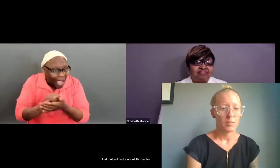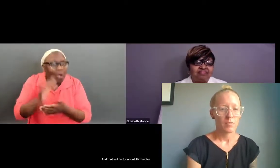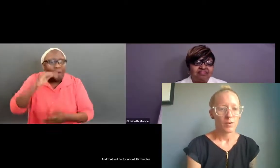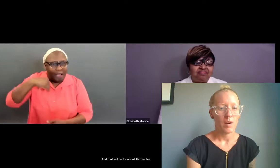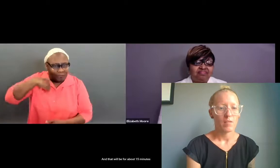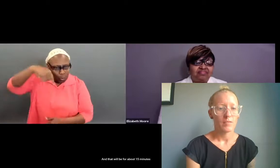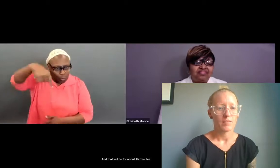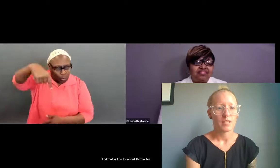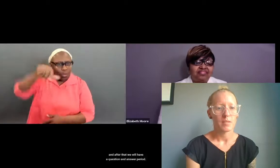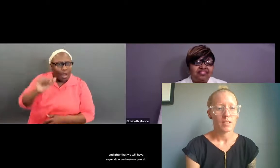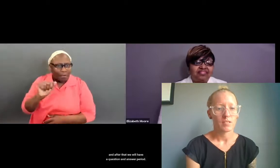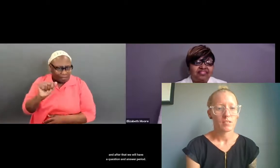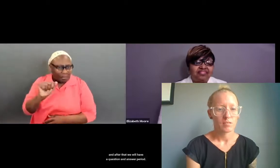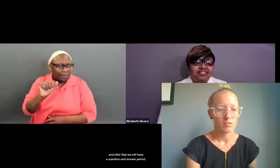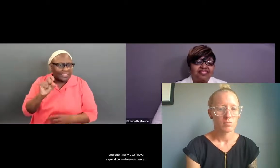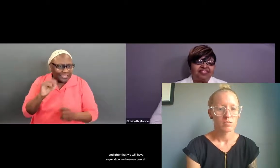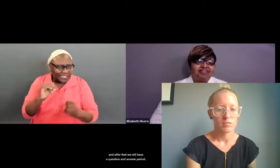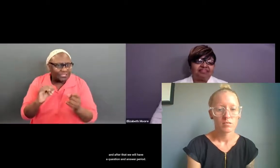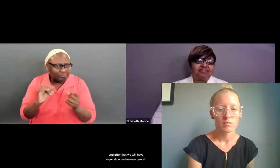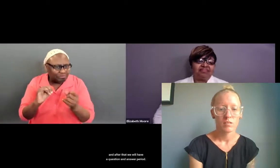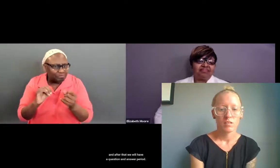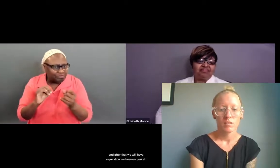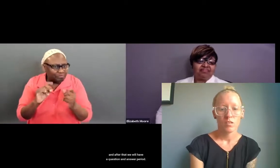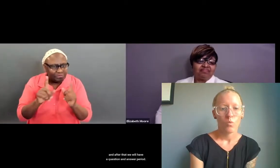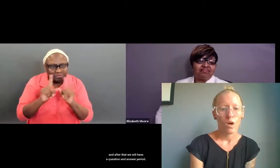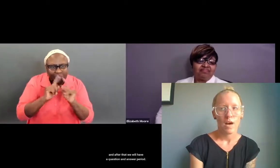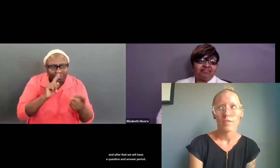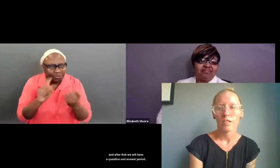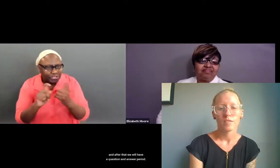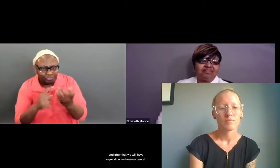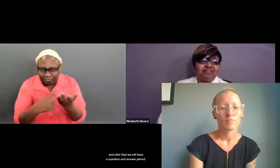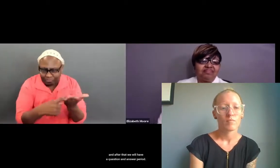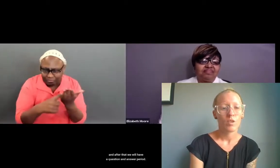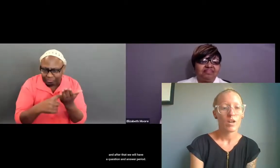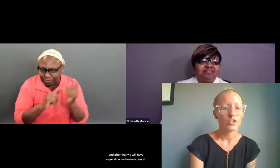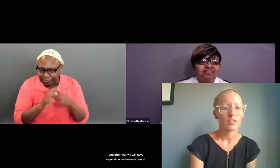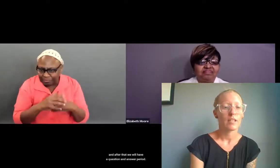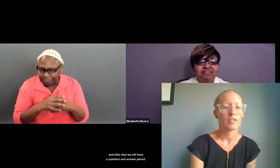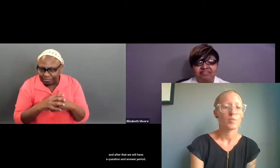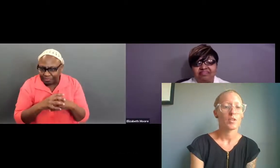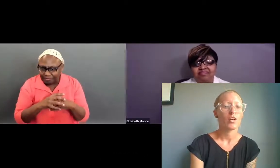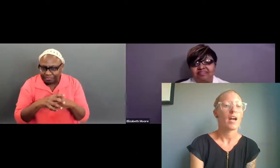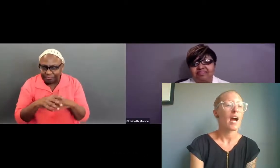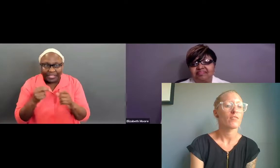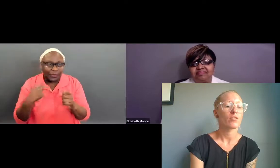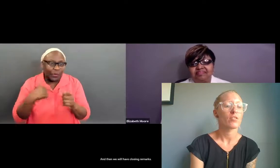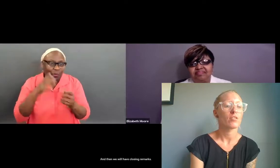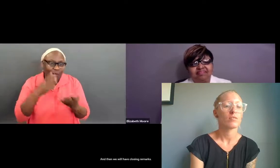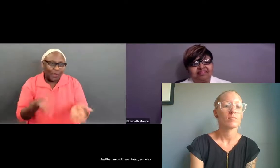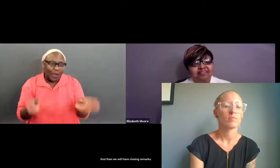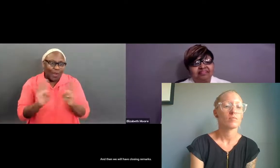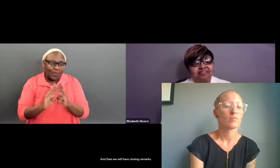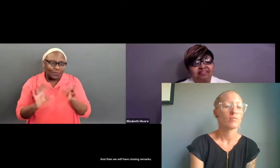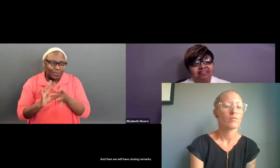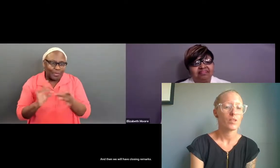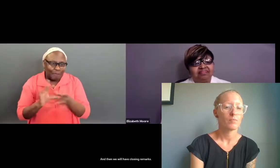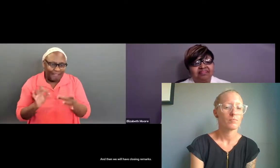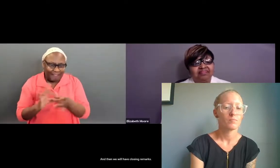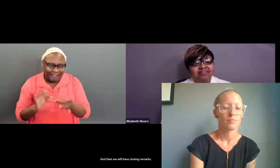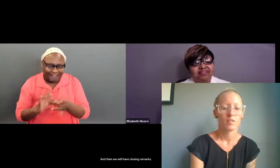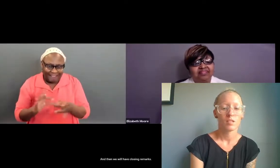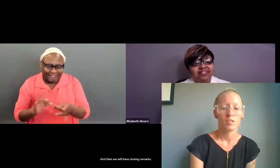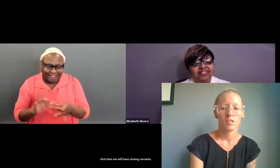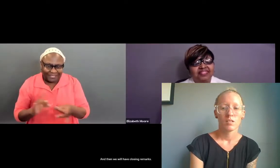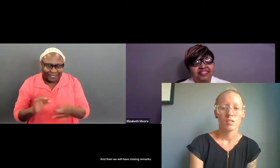And that will be for about 15 minutes. We'll have a question and answer period after the